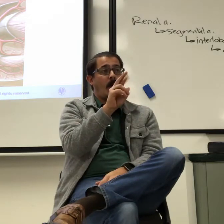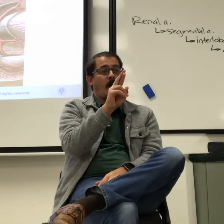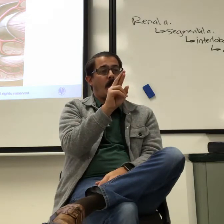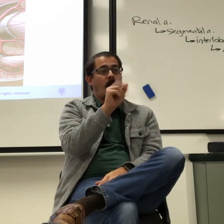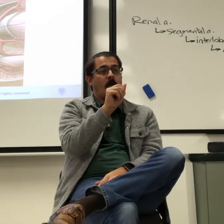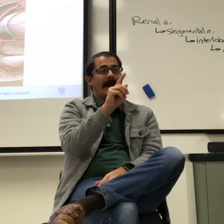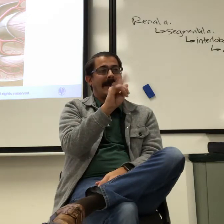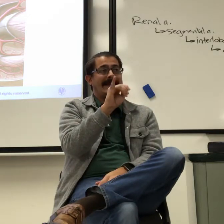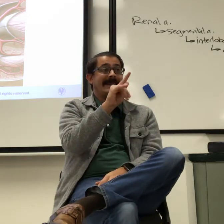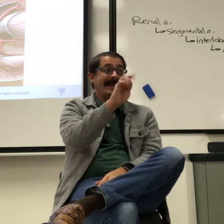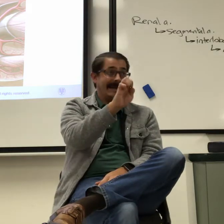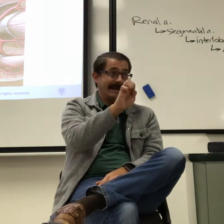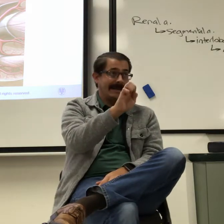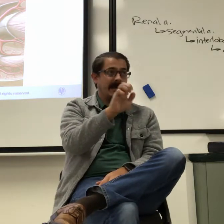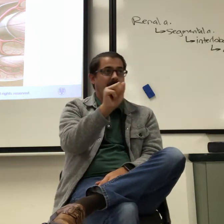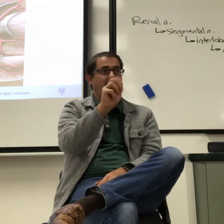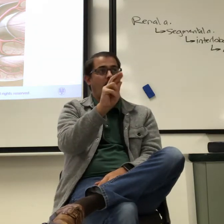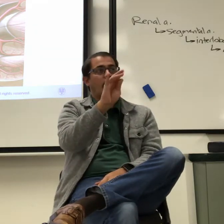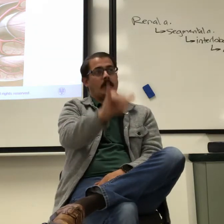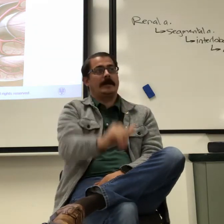radiate arteries.